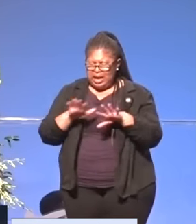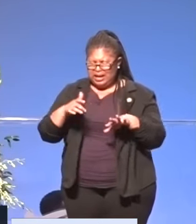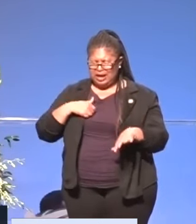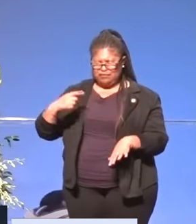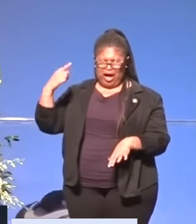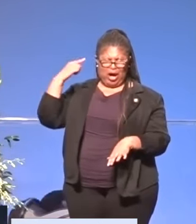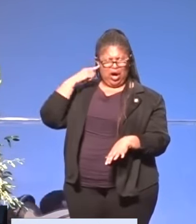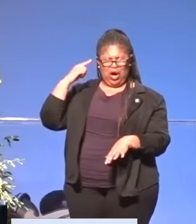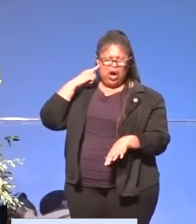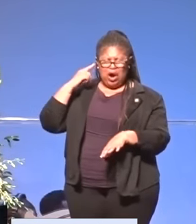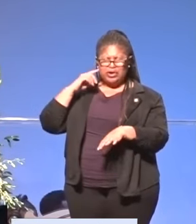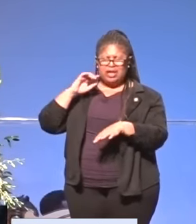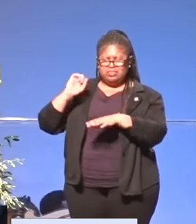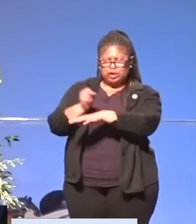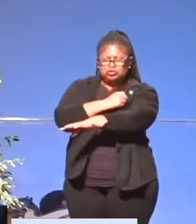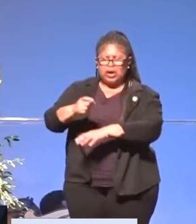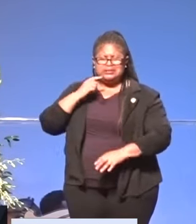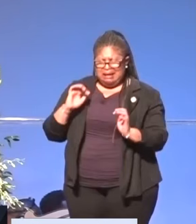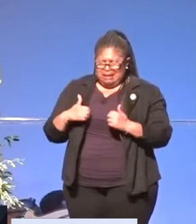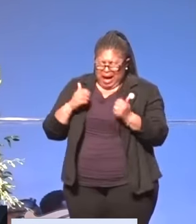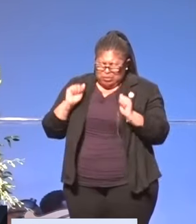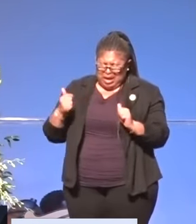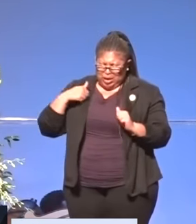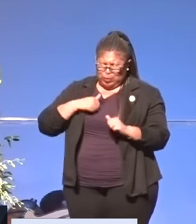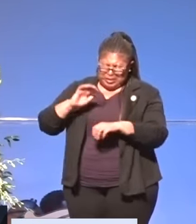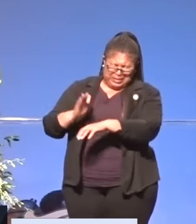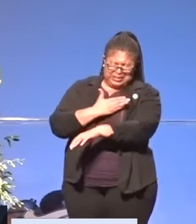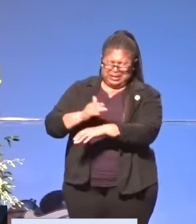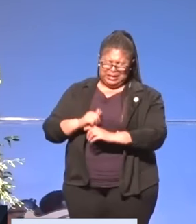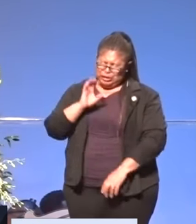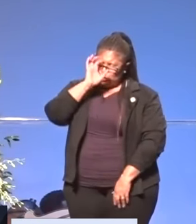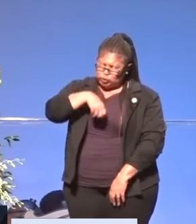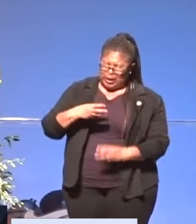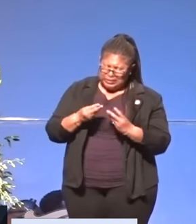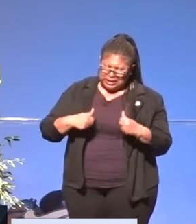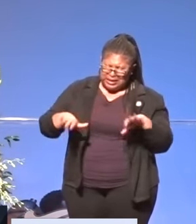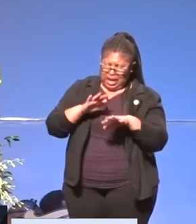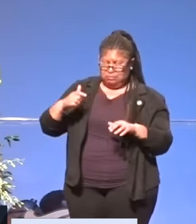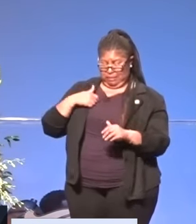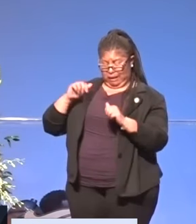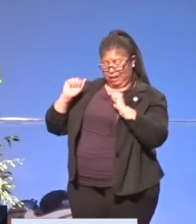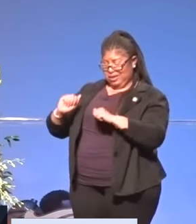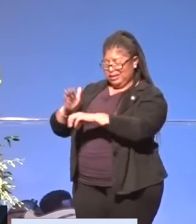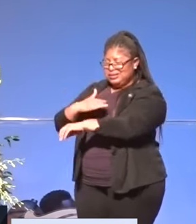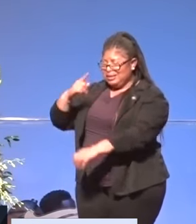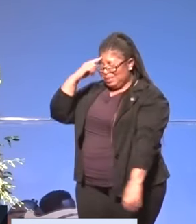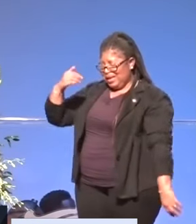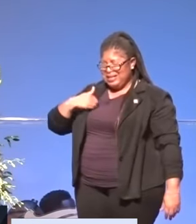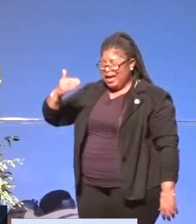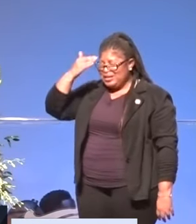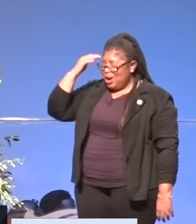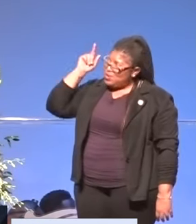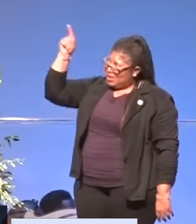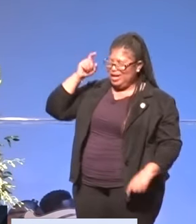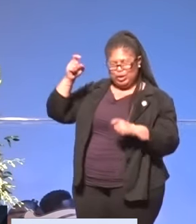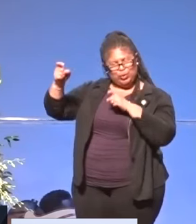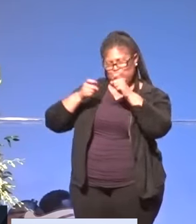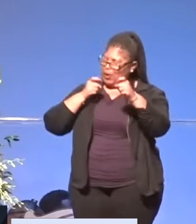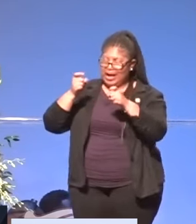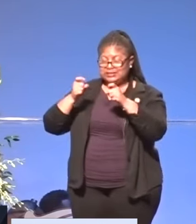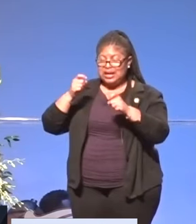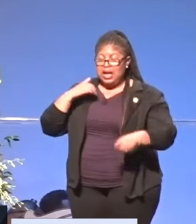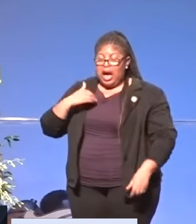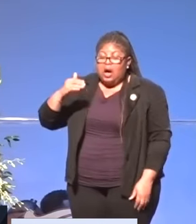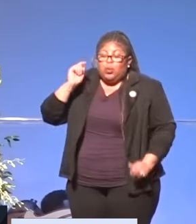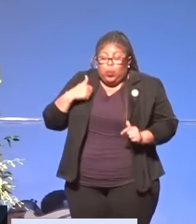psalmist say, "How can we sing in a strange land? I can sing because I know who reigns." We can